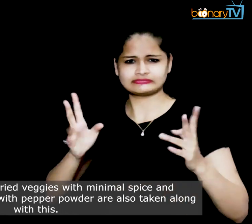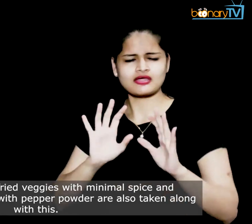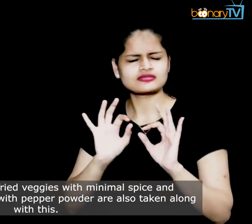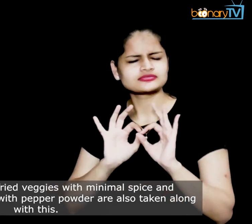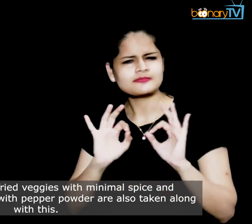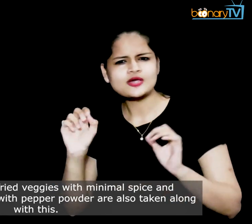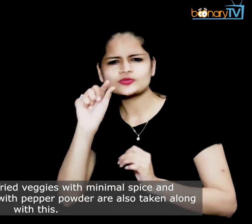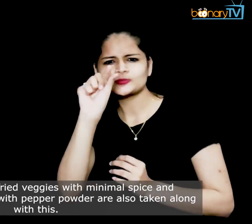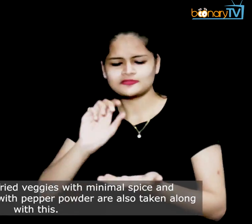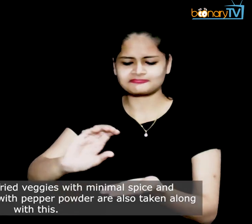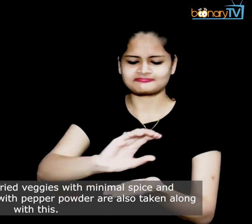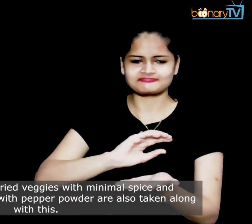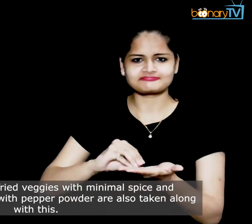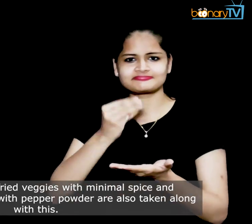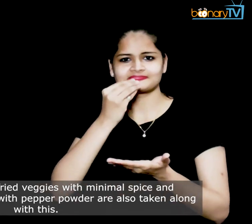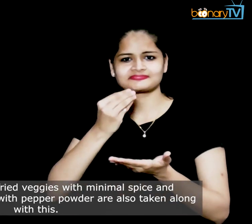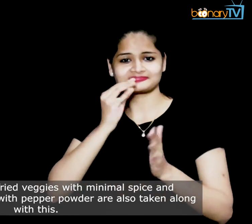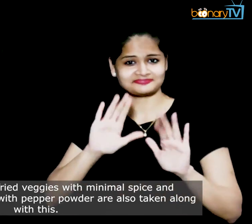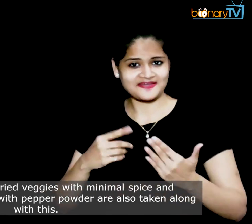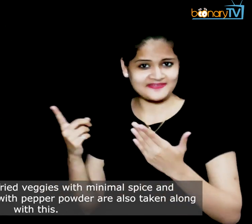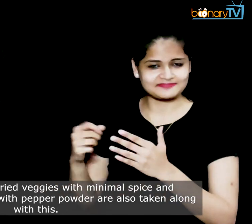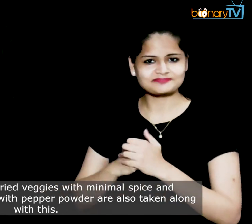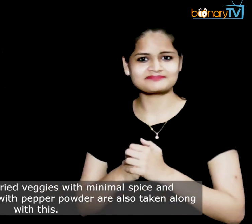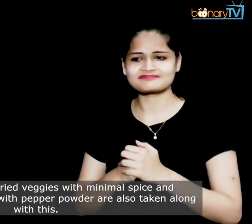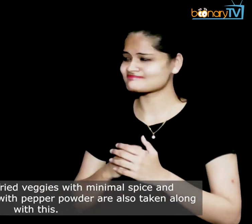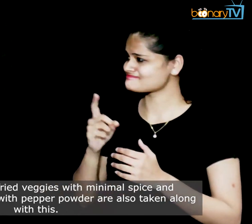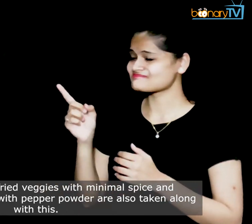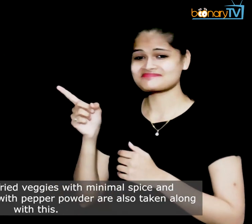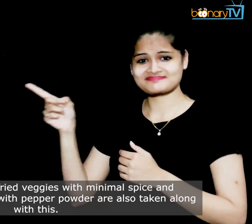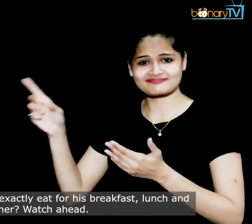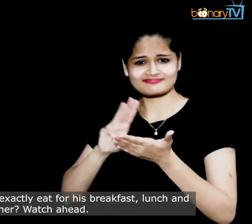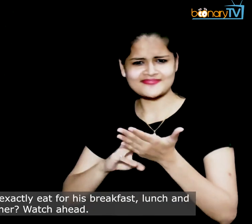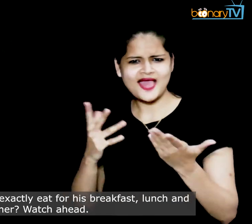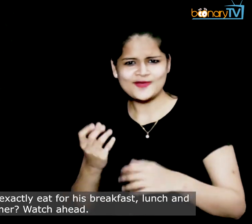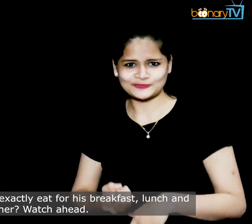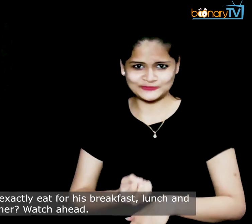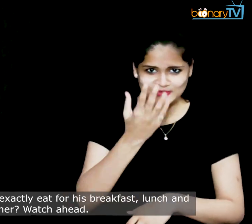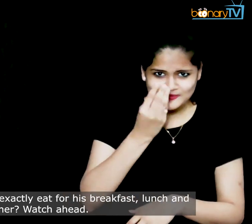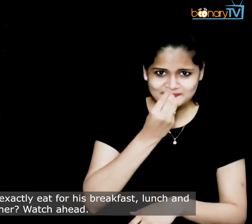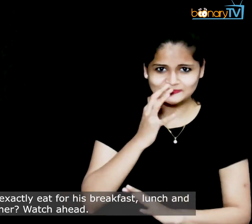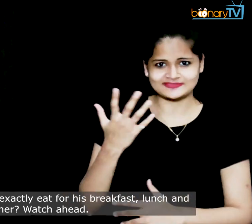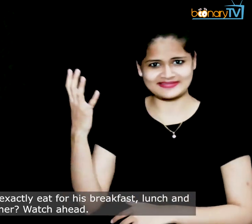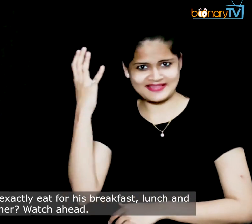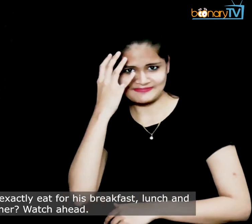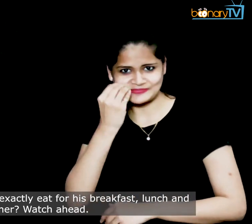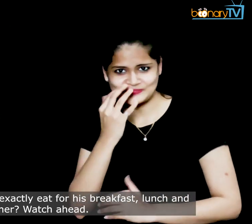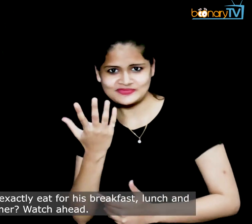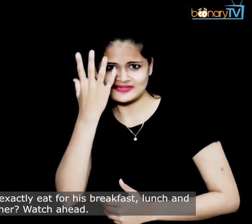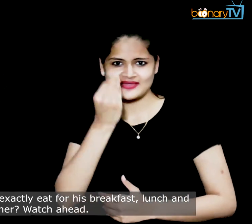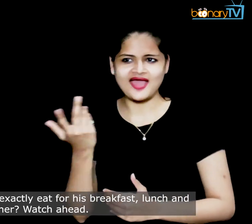dressed with pepper powder are also taken along with this what does Mamuti exactly eat for his breakfast lunch and